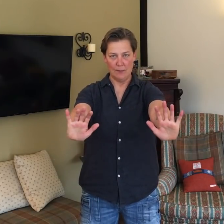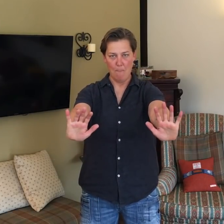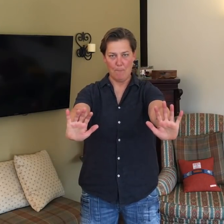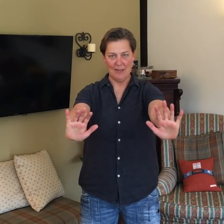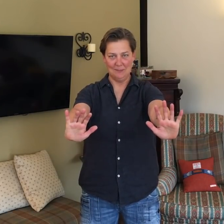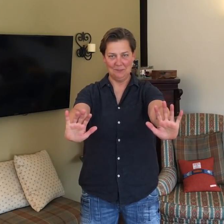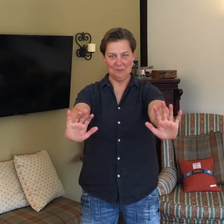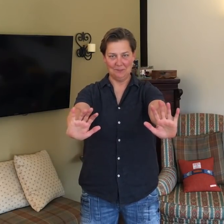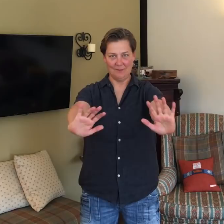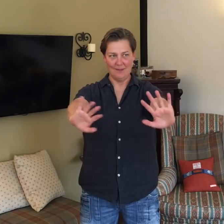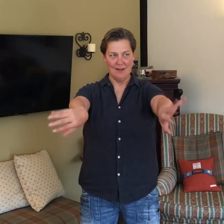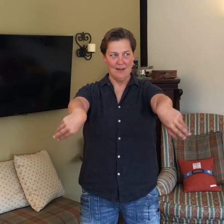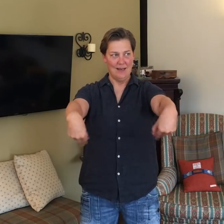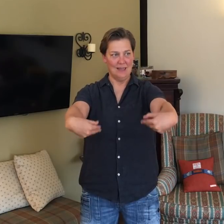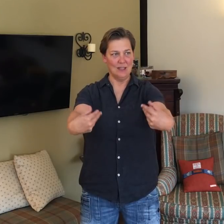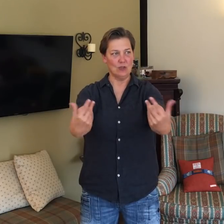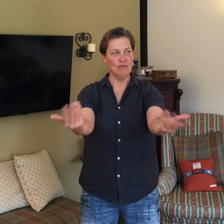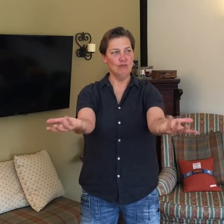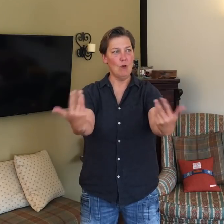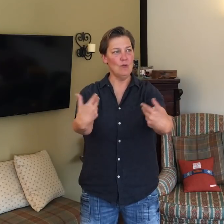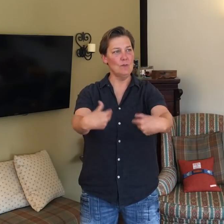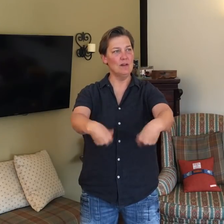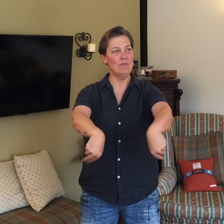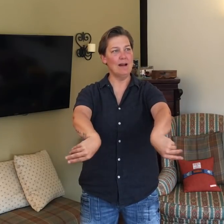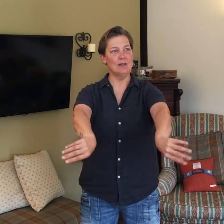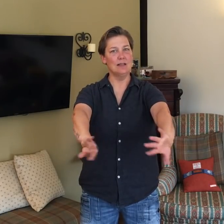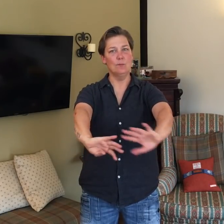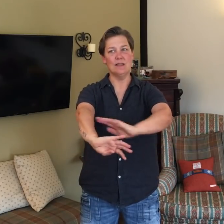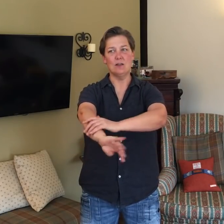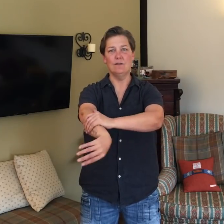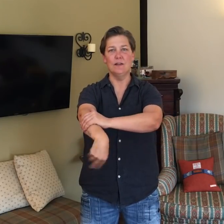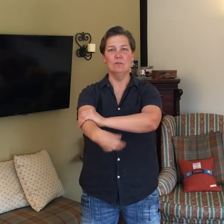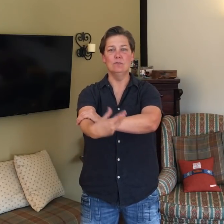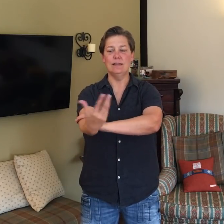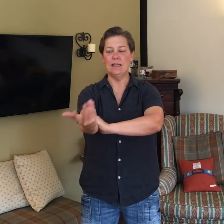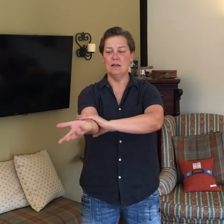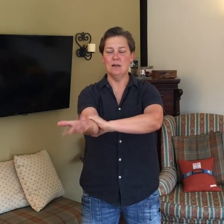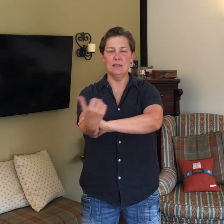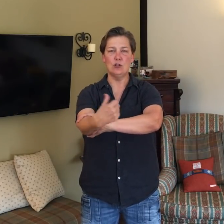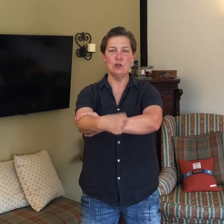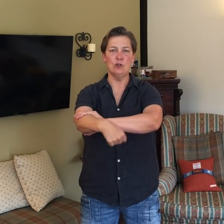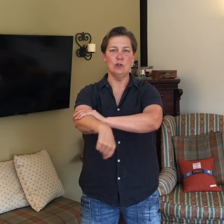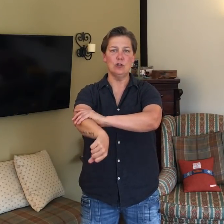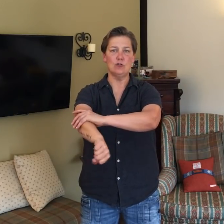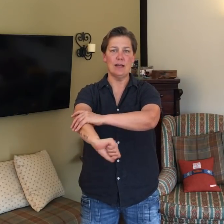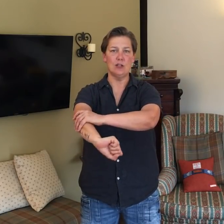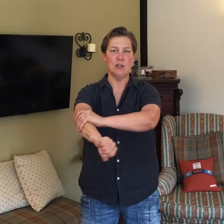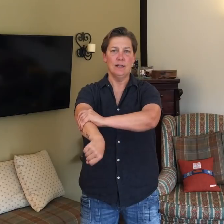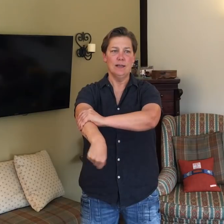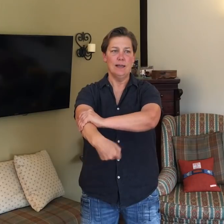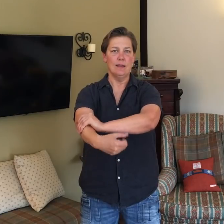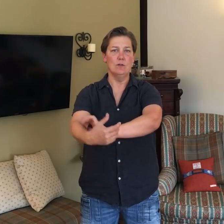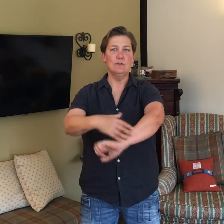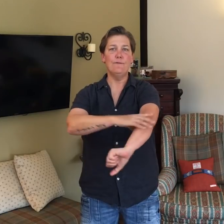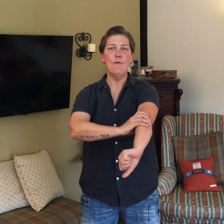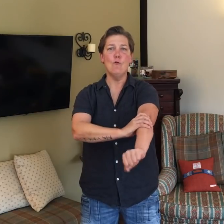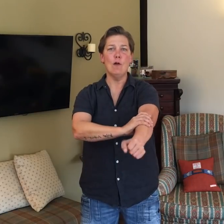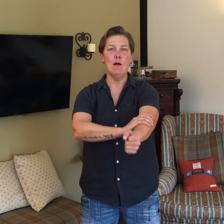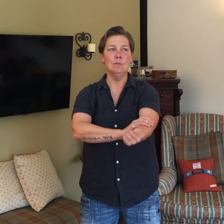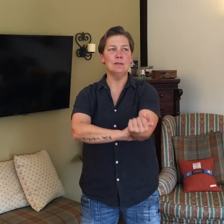up. And then just roll them around a little bit so you feel a really nice, good stretch in those forearms. They're